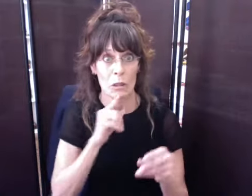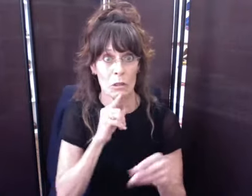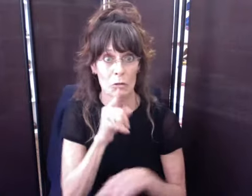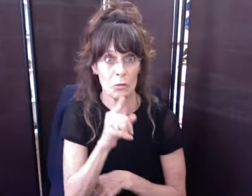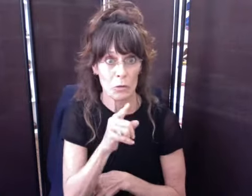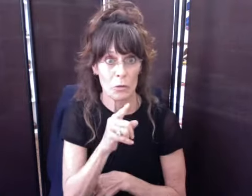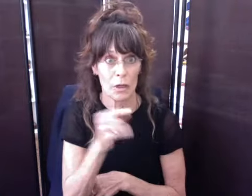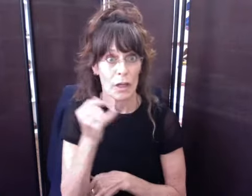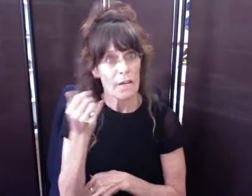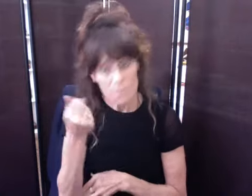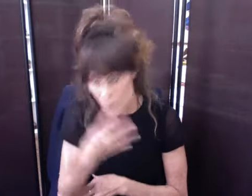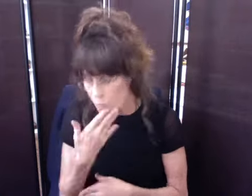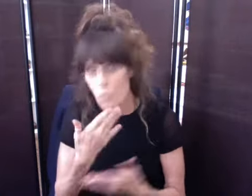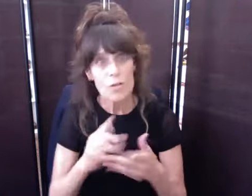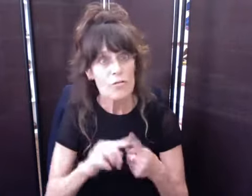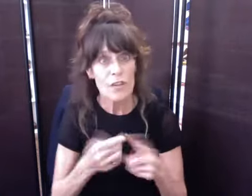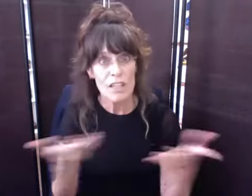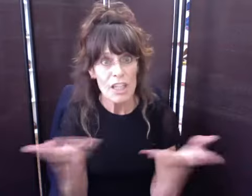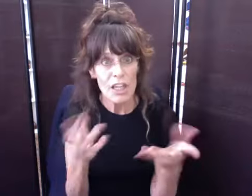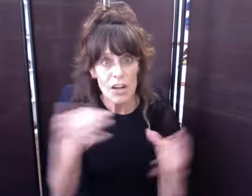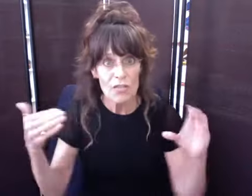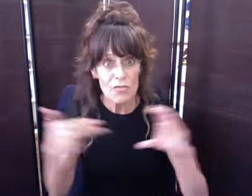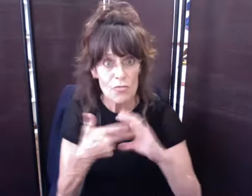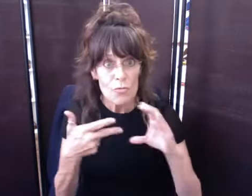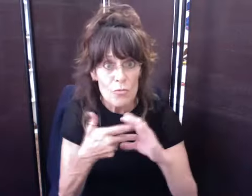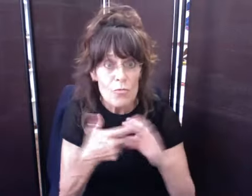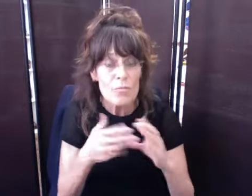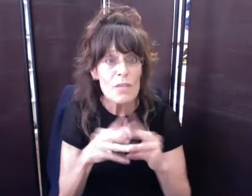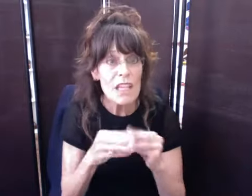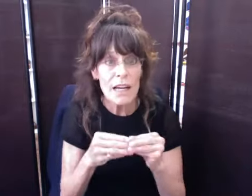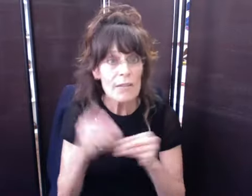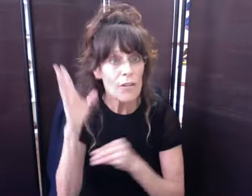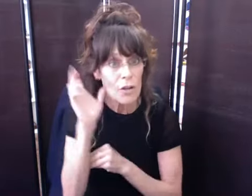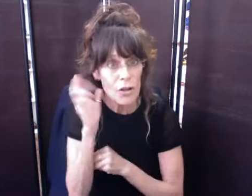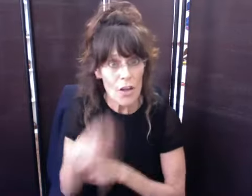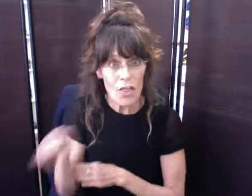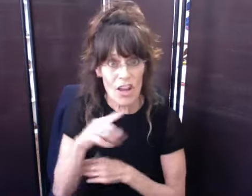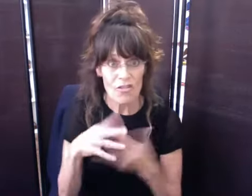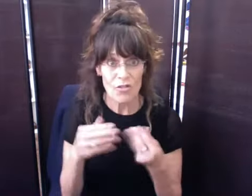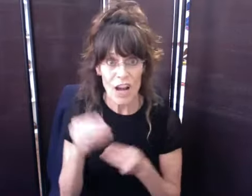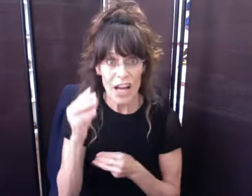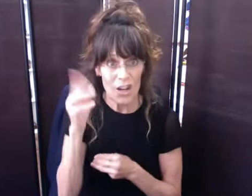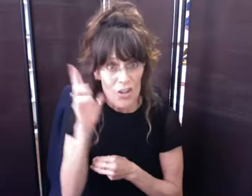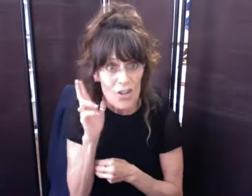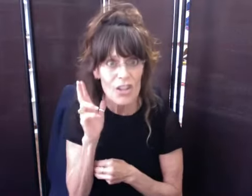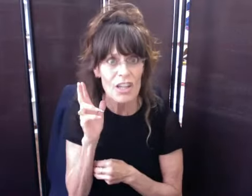I have on the line here today, and I can tell you I've heard their stories. And I think after hearing their stories, look, if God can work for them, maybe God can work for